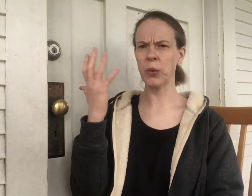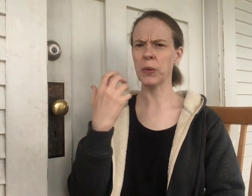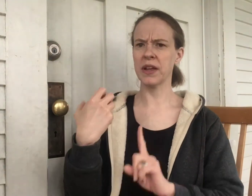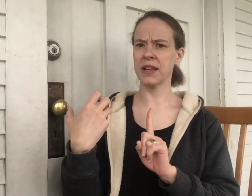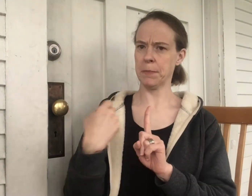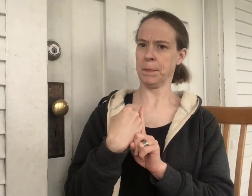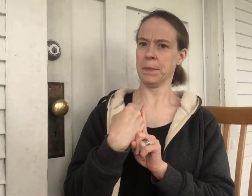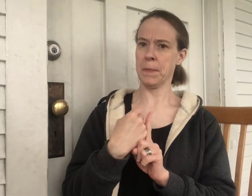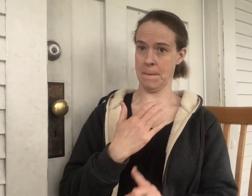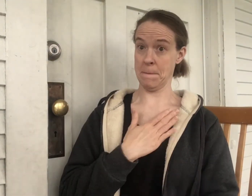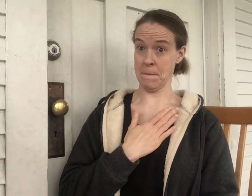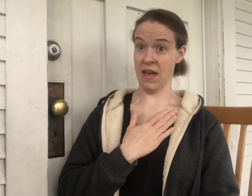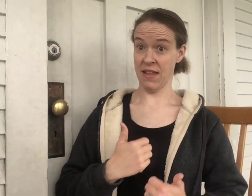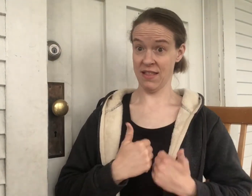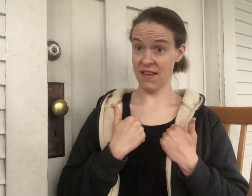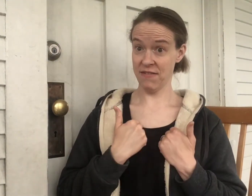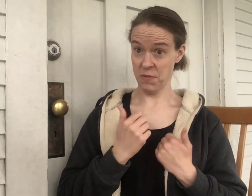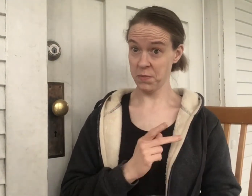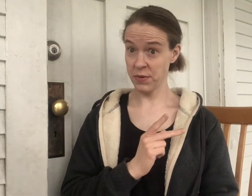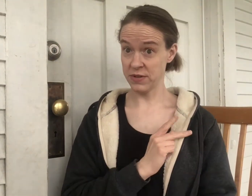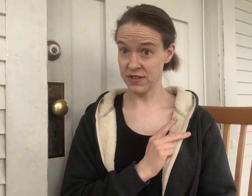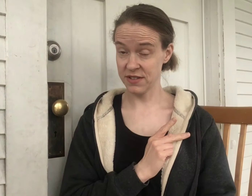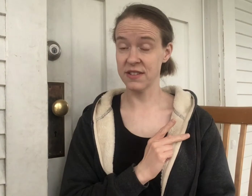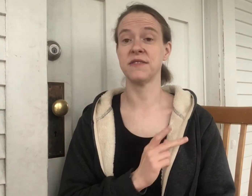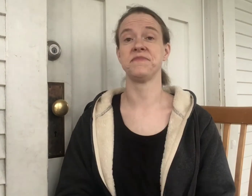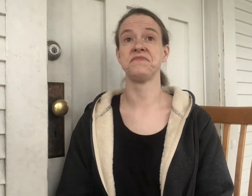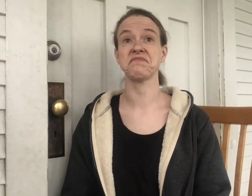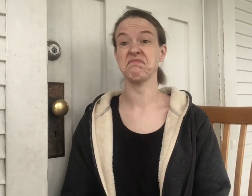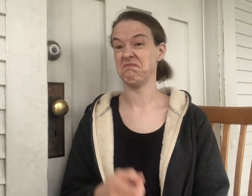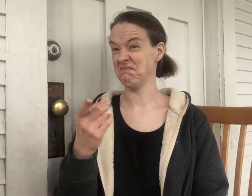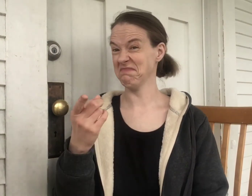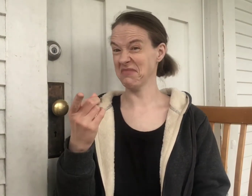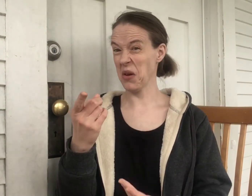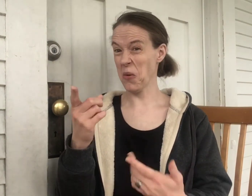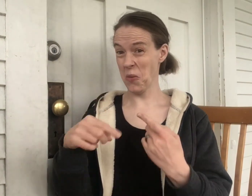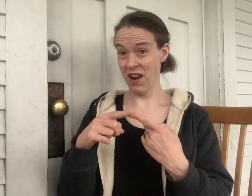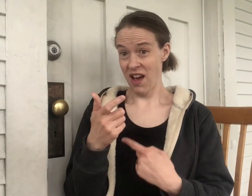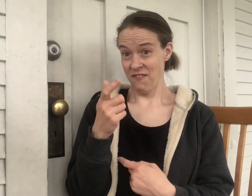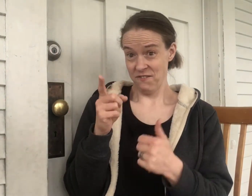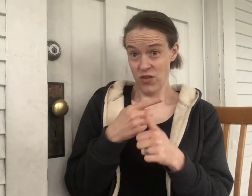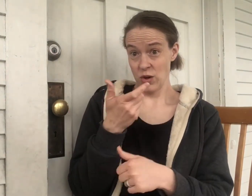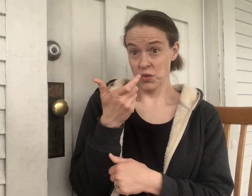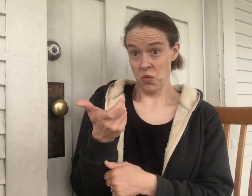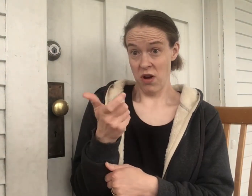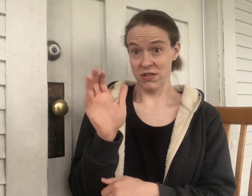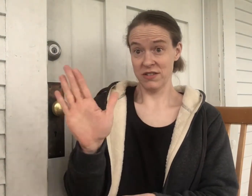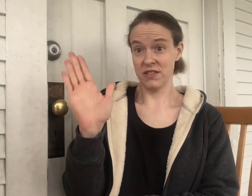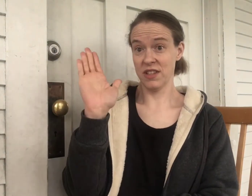that presentation impacted my life personally. When I first watched that,